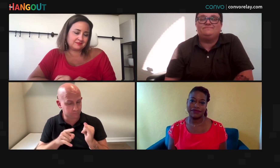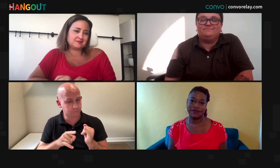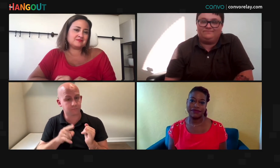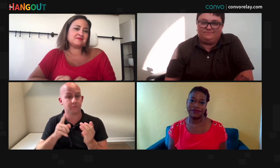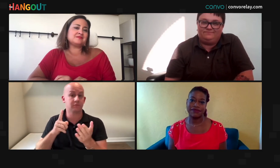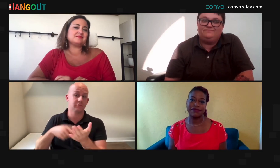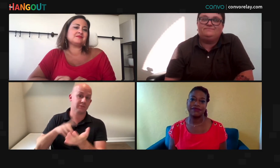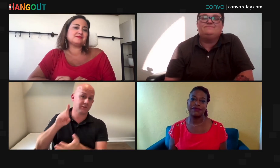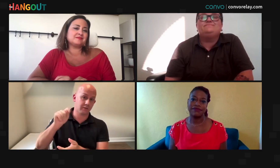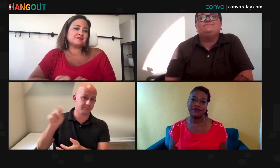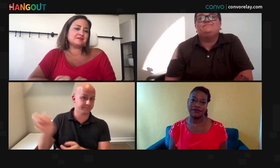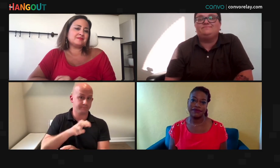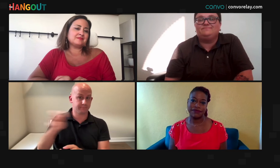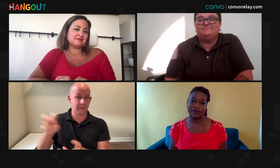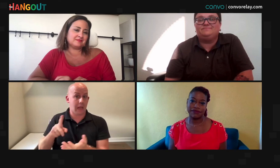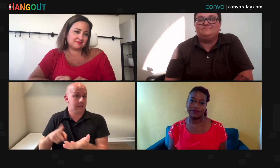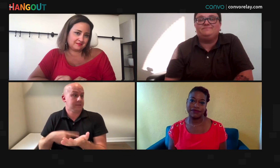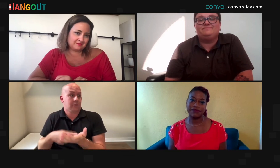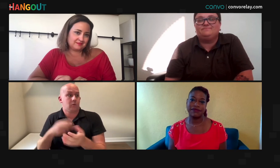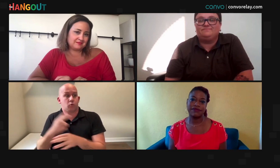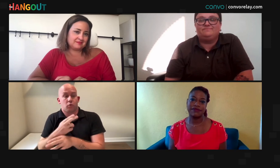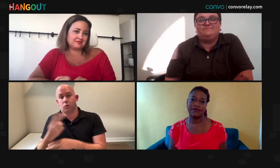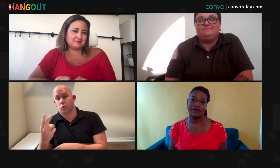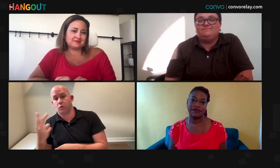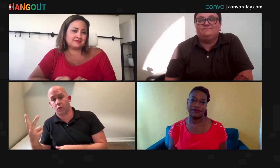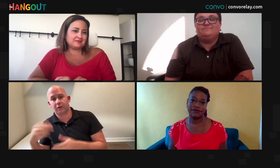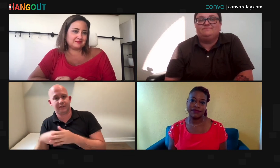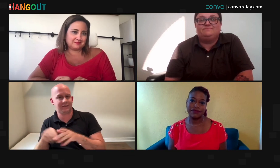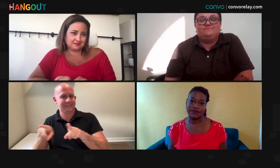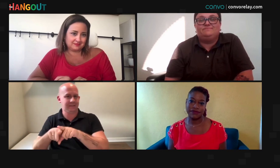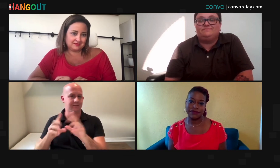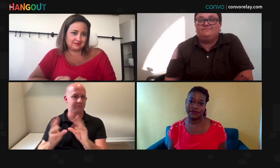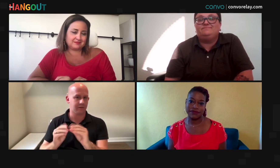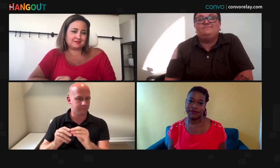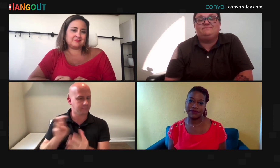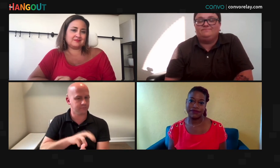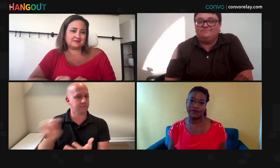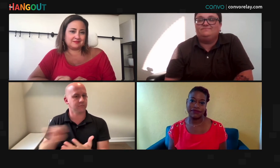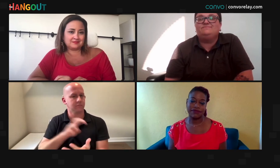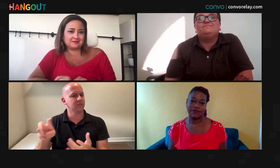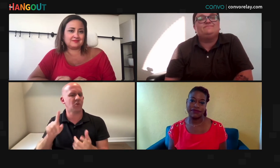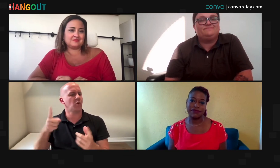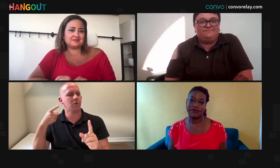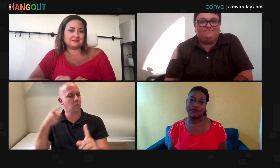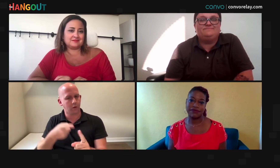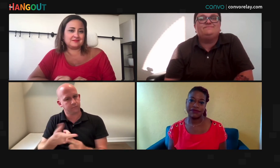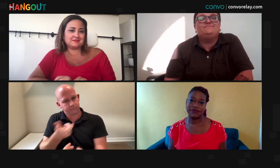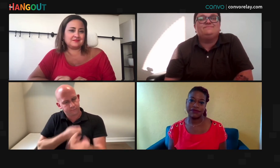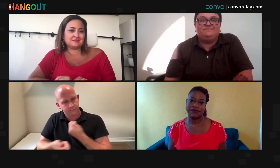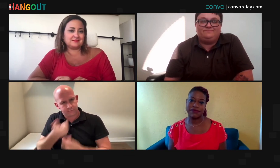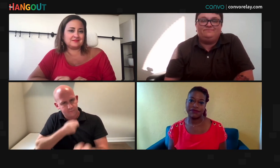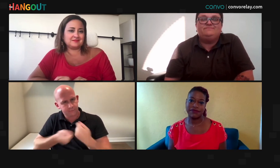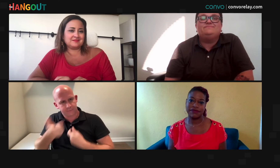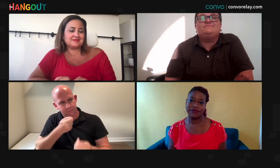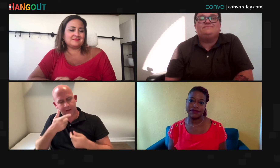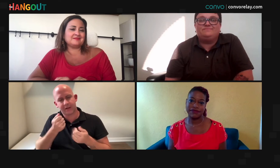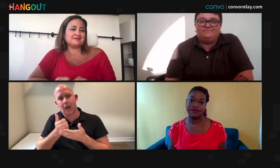then motivational interview, or sometimes both, or use 2 or 3 in the same session. And